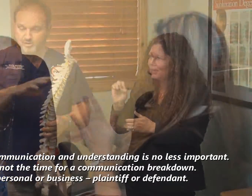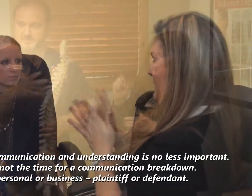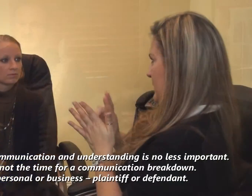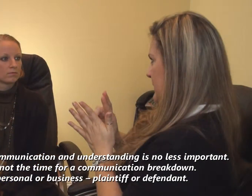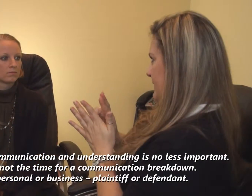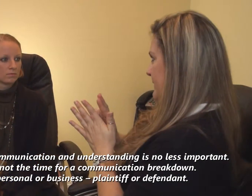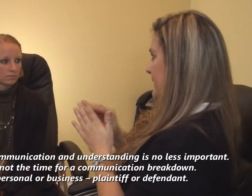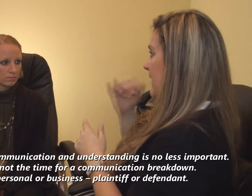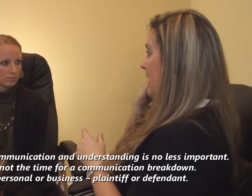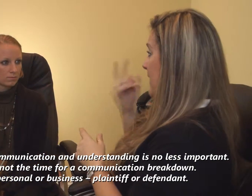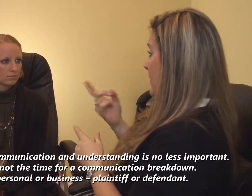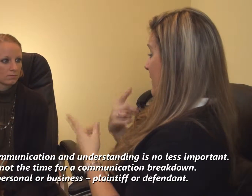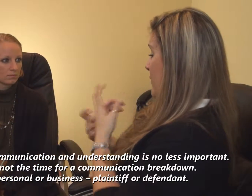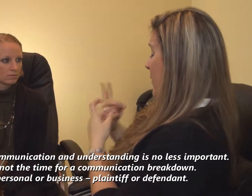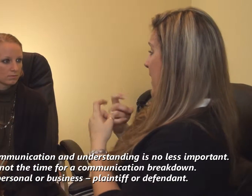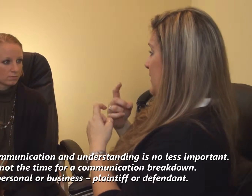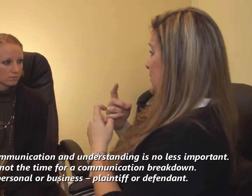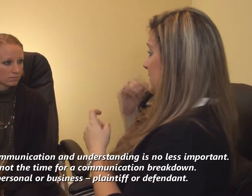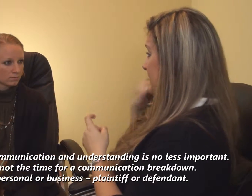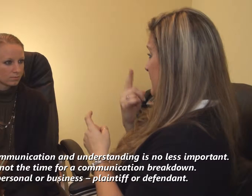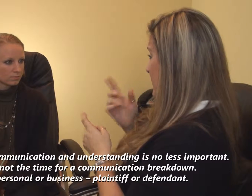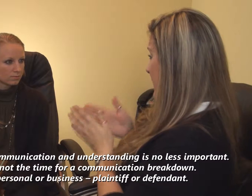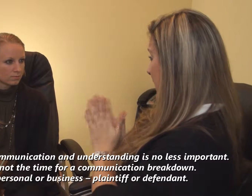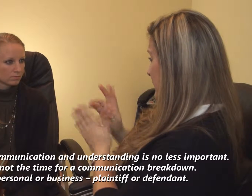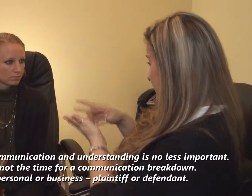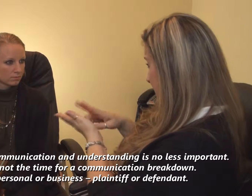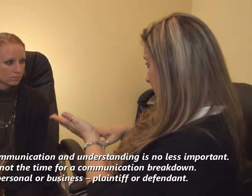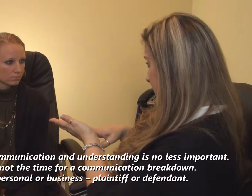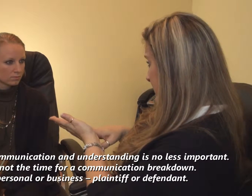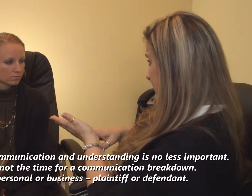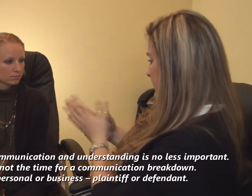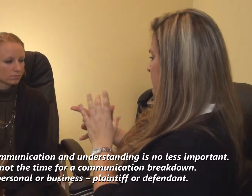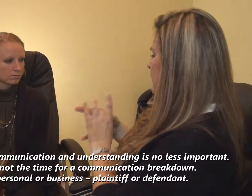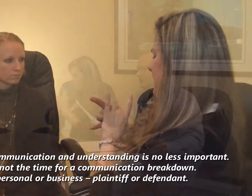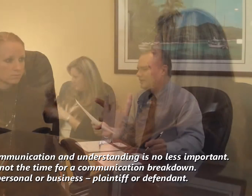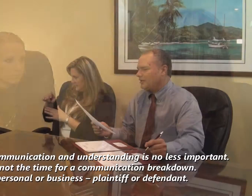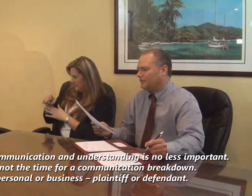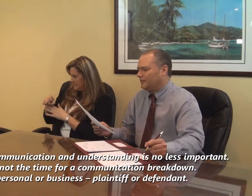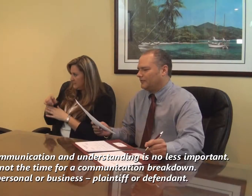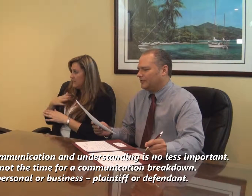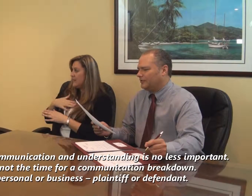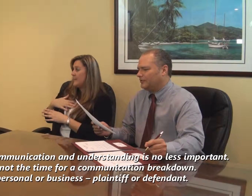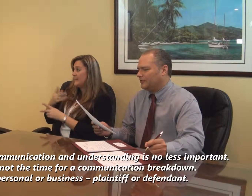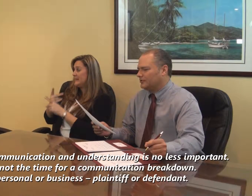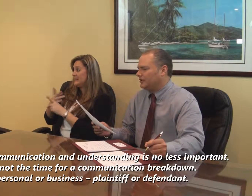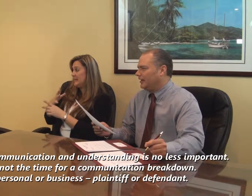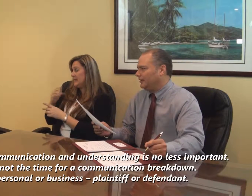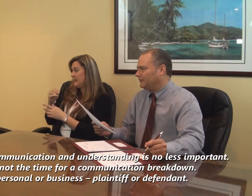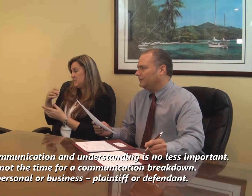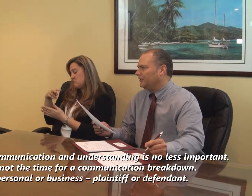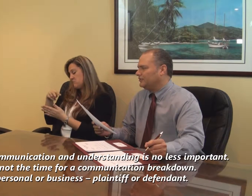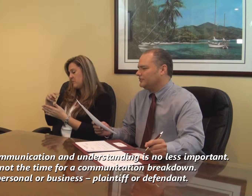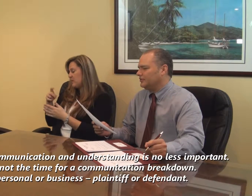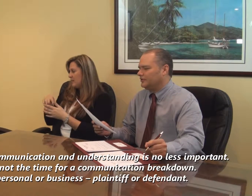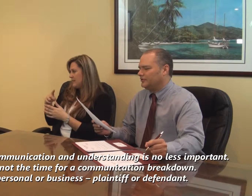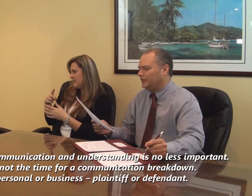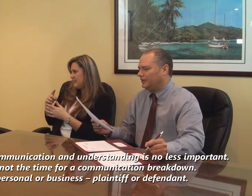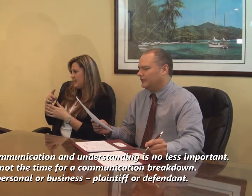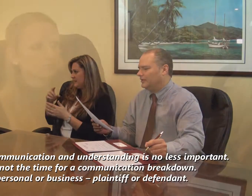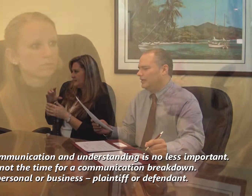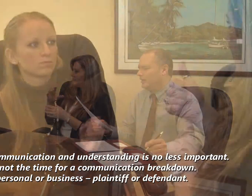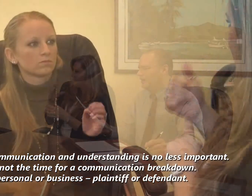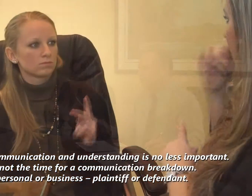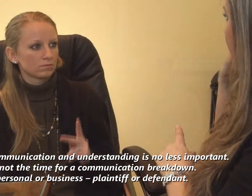communication and understanding is no less important and this is not the time for communication breakdown whether personal or business